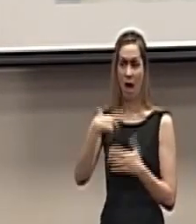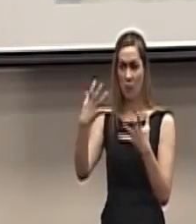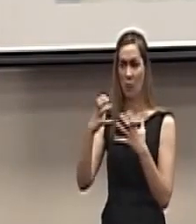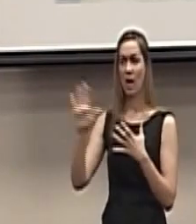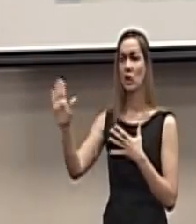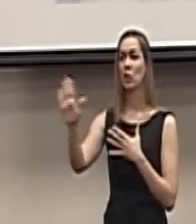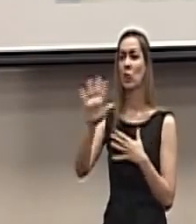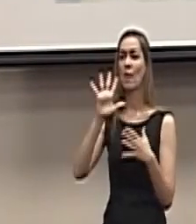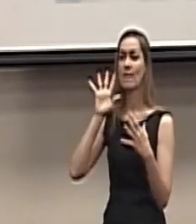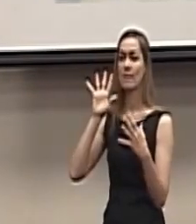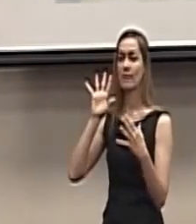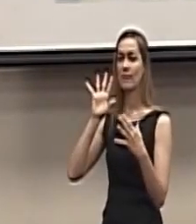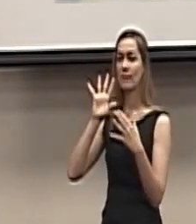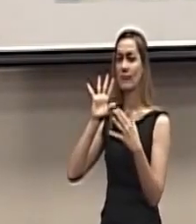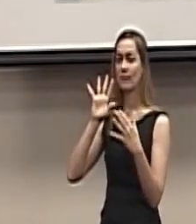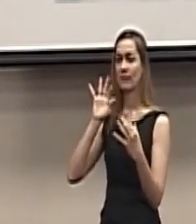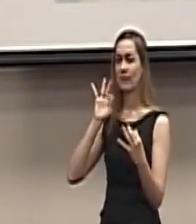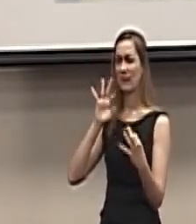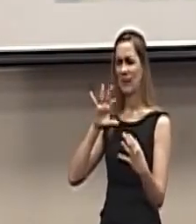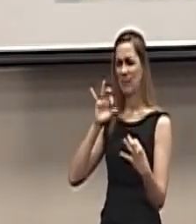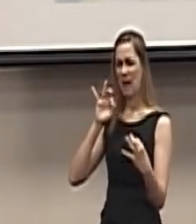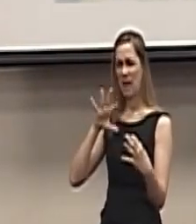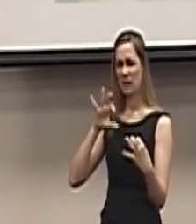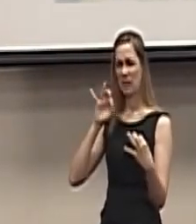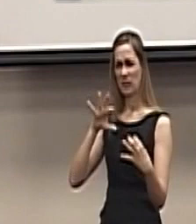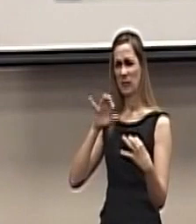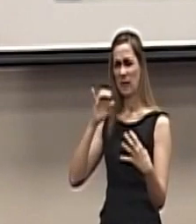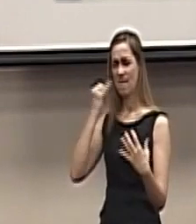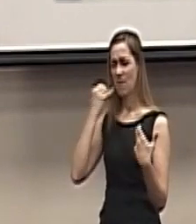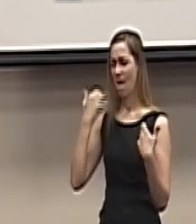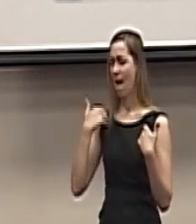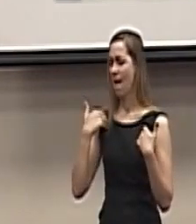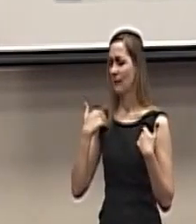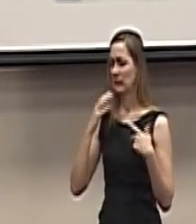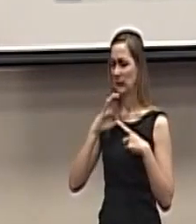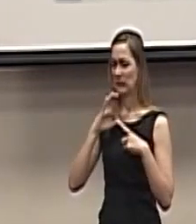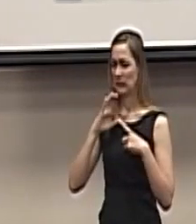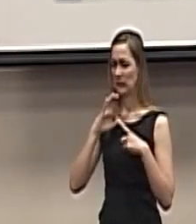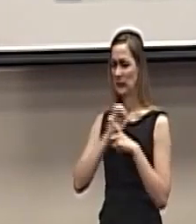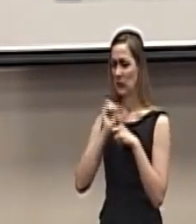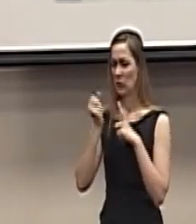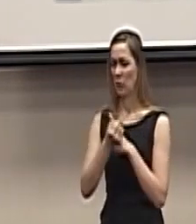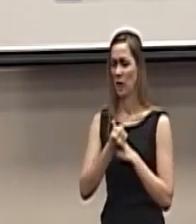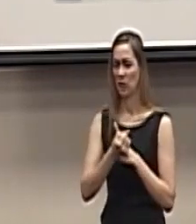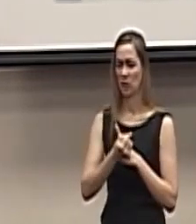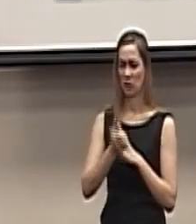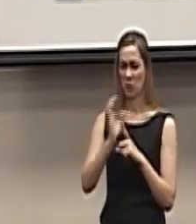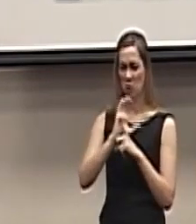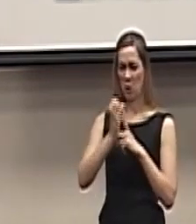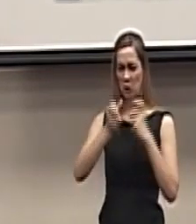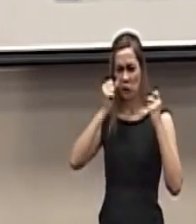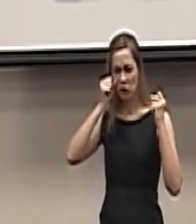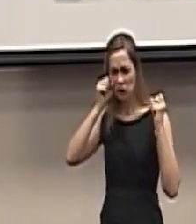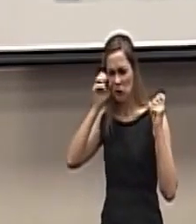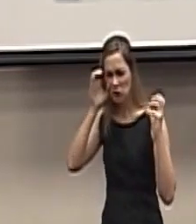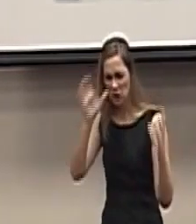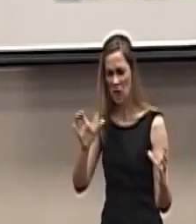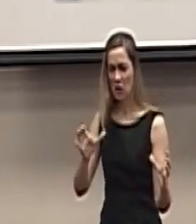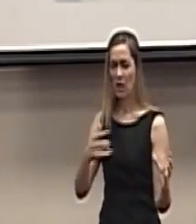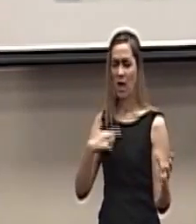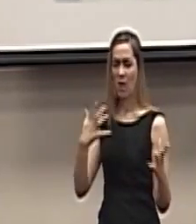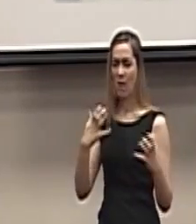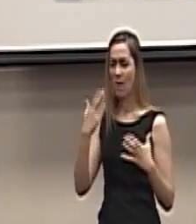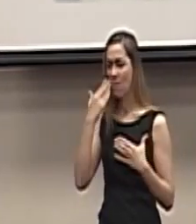feedback. If you guys have ever been in a situation of culture shock, specifically we want to start with culture shock, I just kind of want to know, what